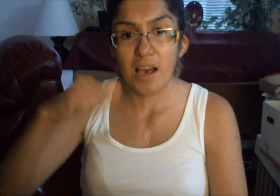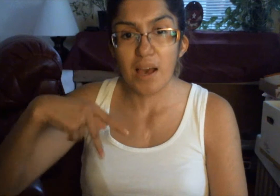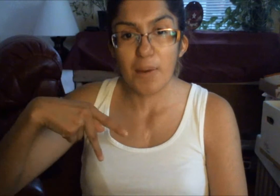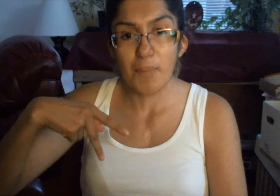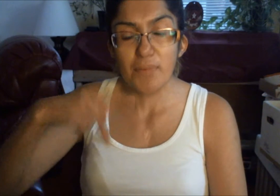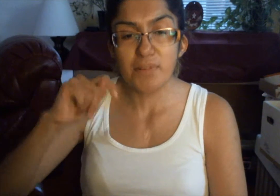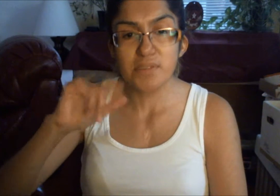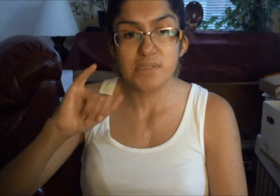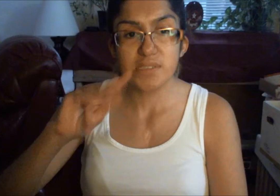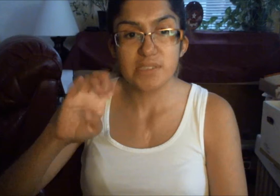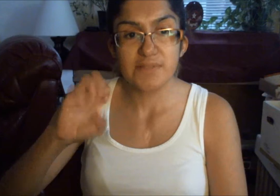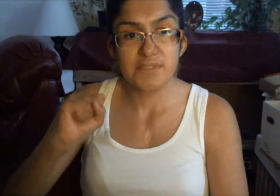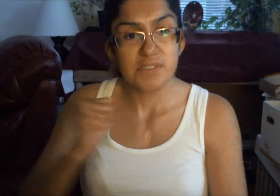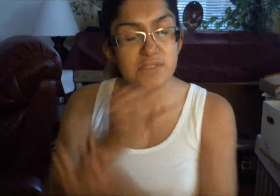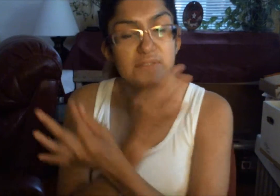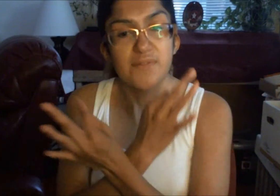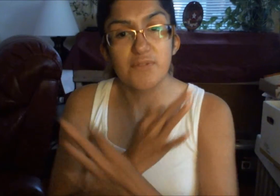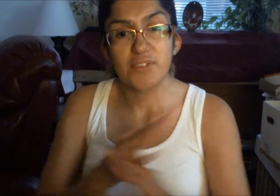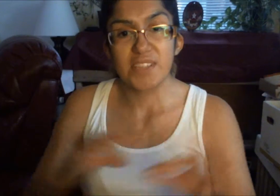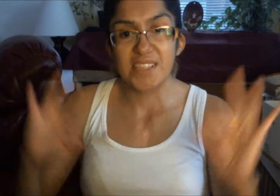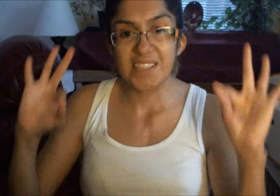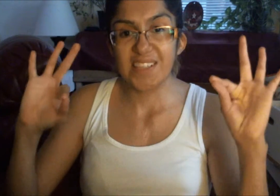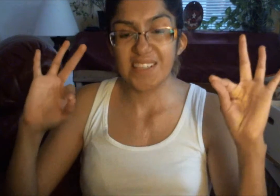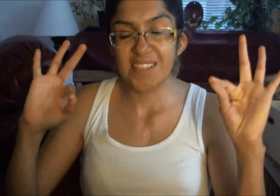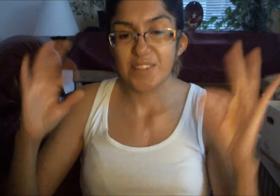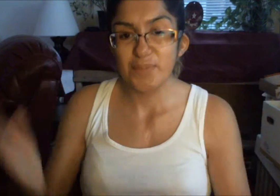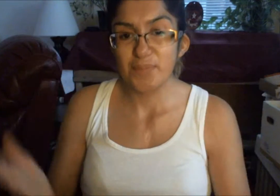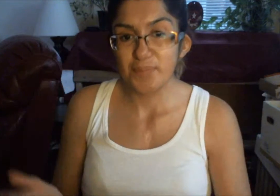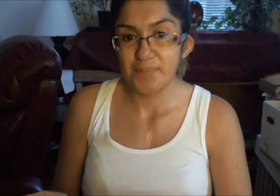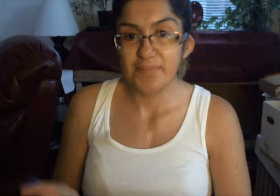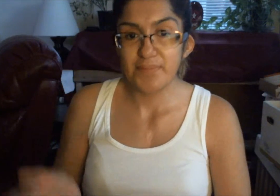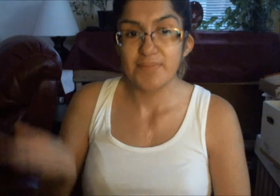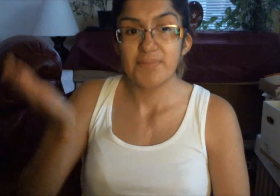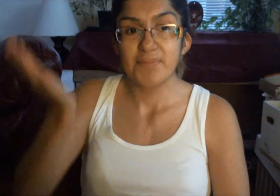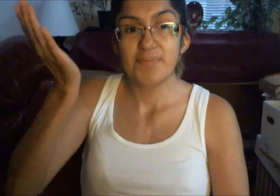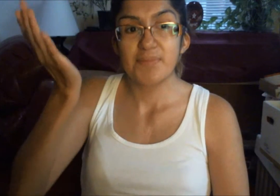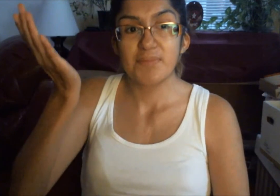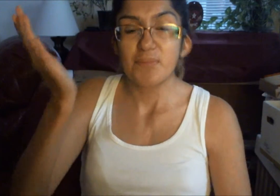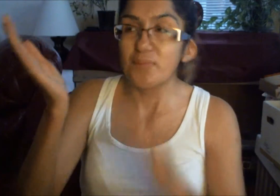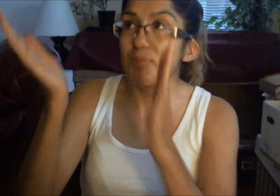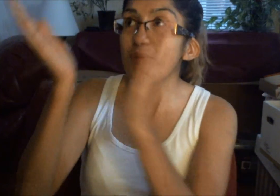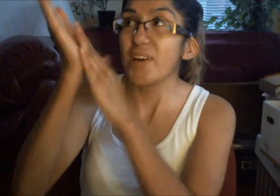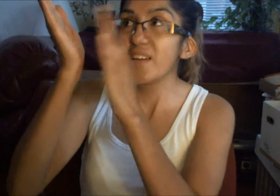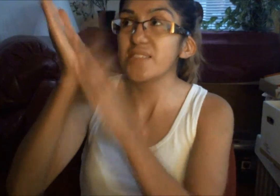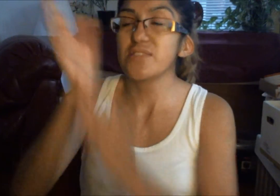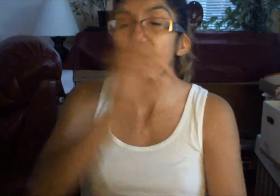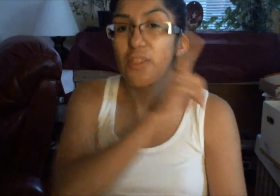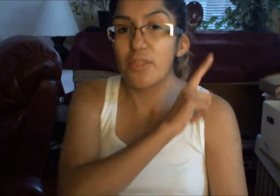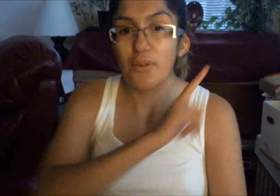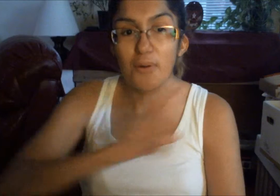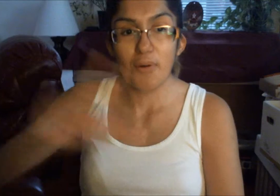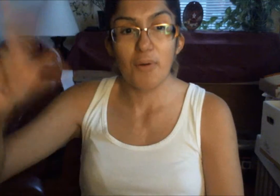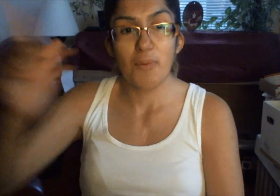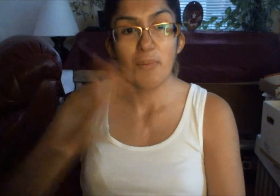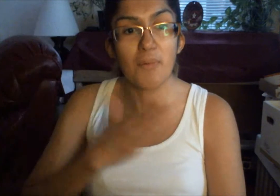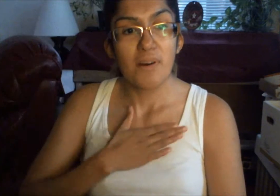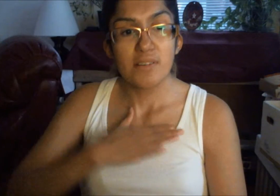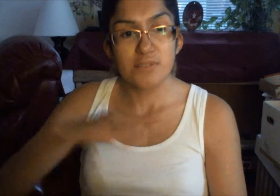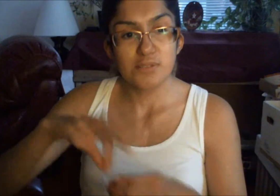around me, my mind is kind of buzzing. And the next thing I know, it's morning. With Tempur-Flex, you got the spring and mass of a traditional mattress, and also